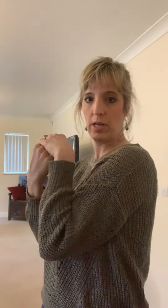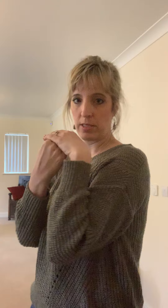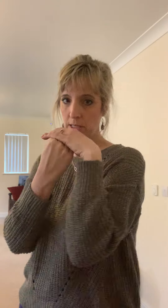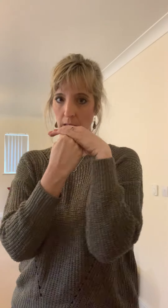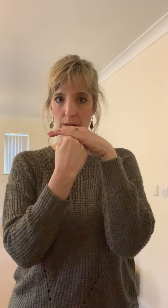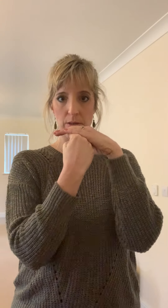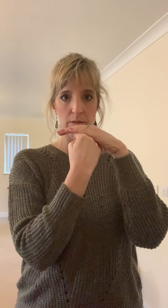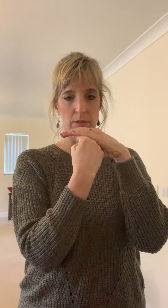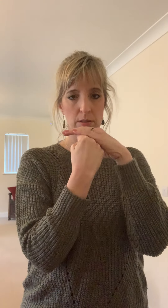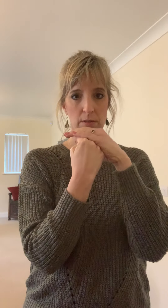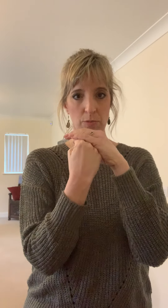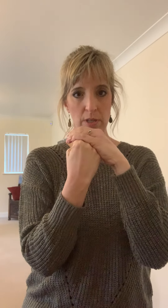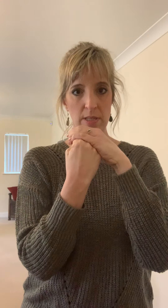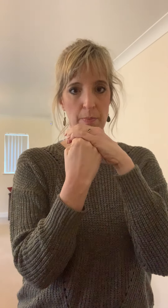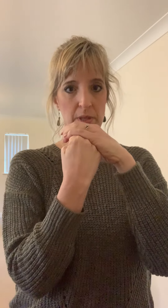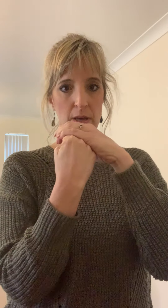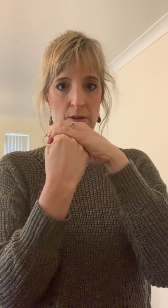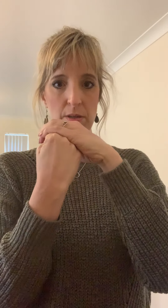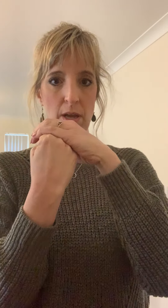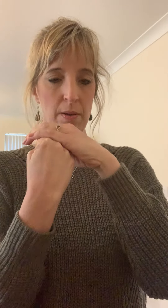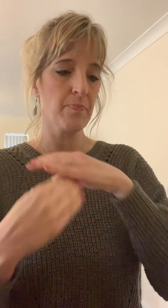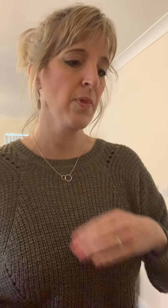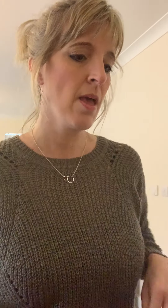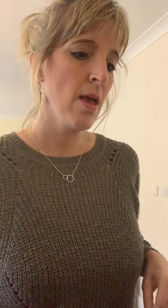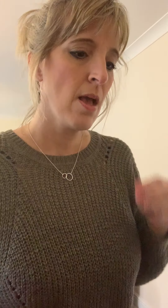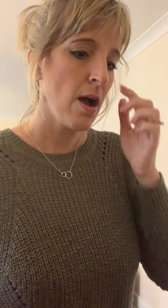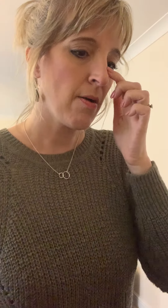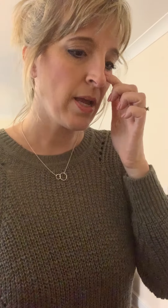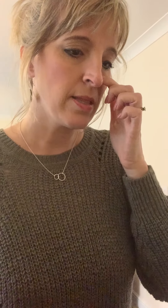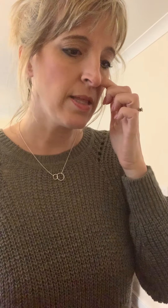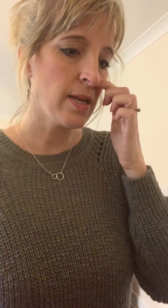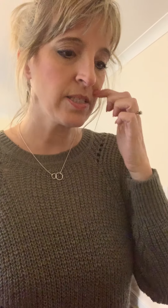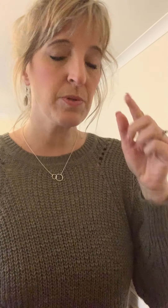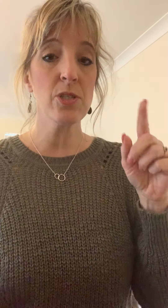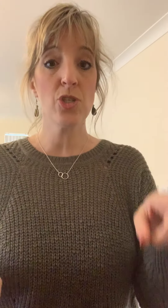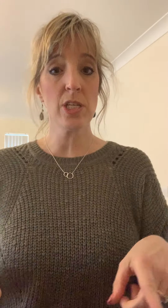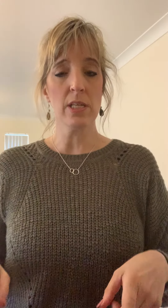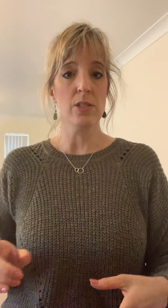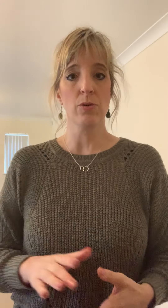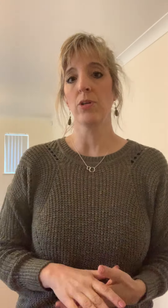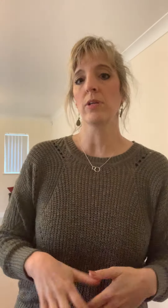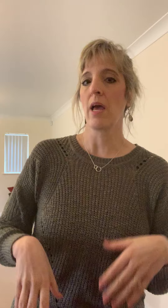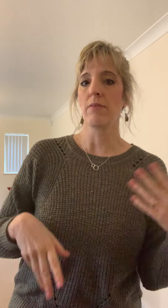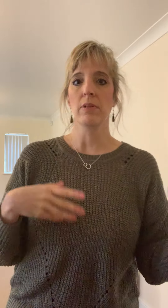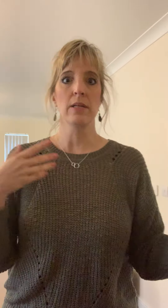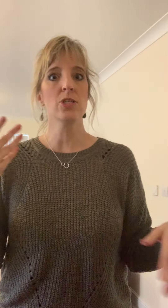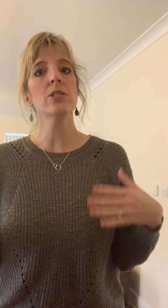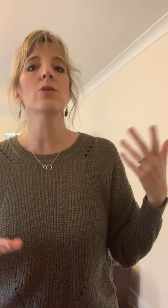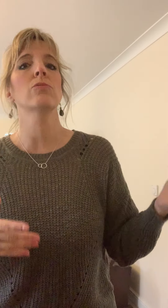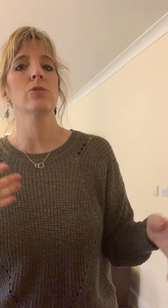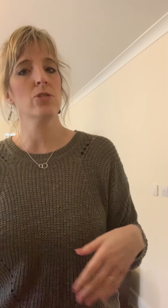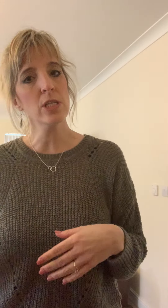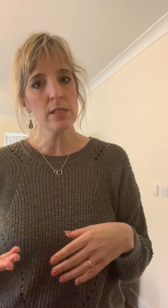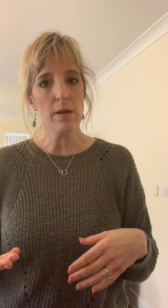hands together, one on top of the other, okay? All right, then the next one is cheese, or you can have like cheese toast or cheese